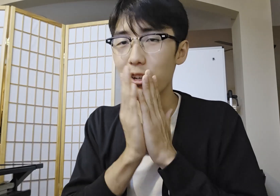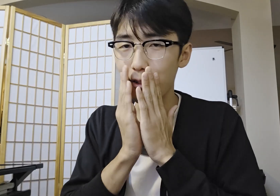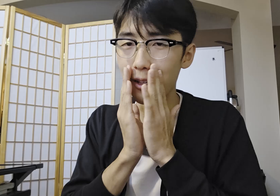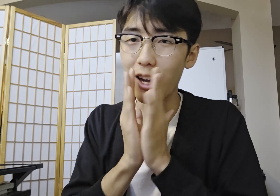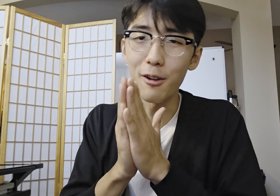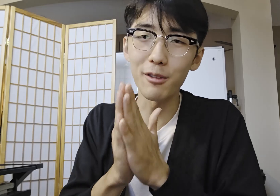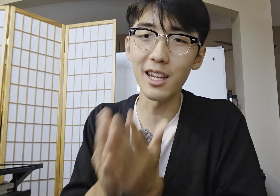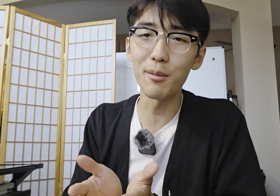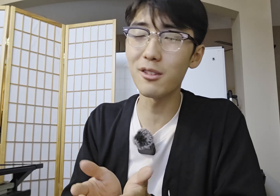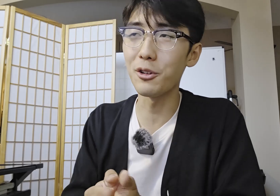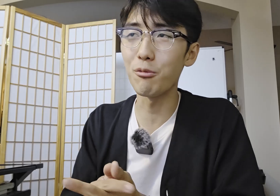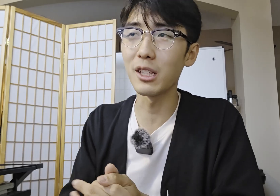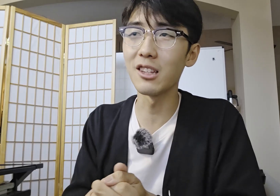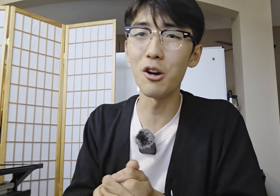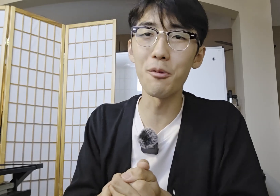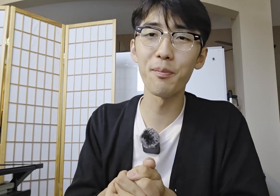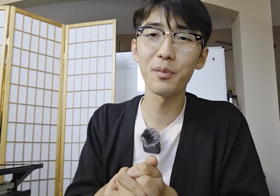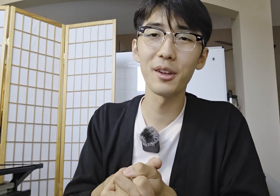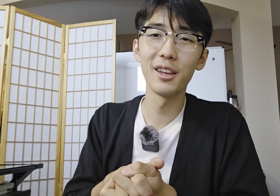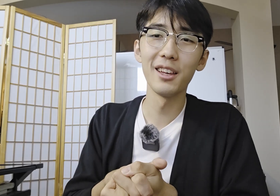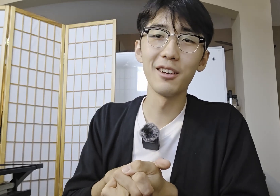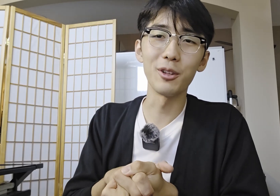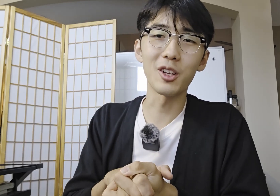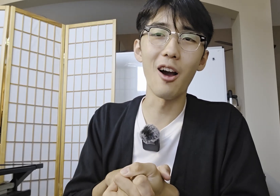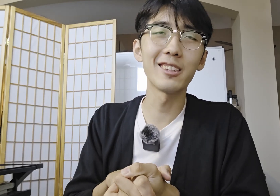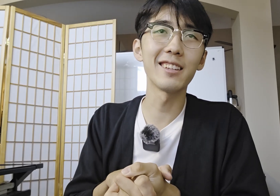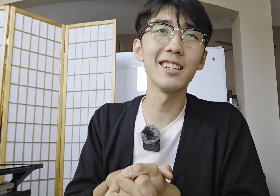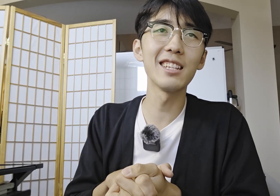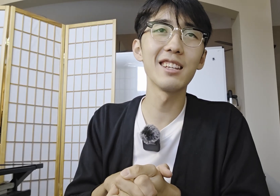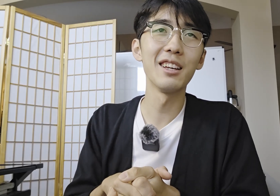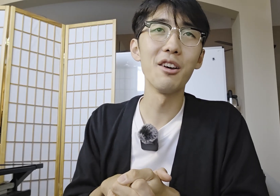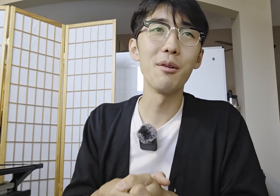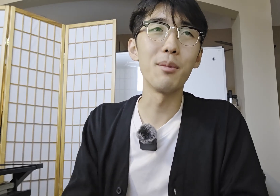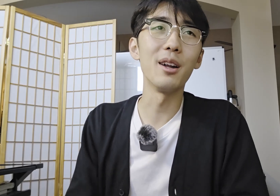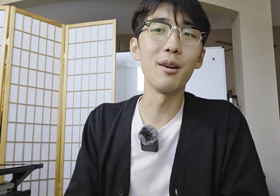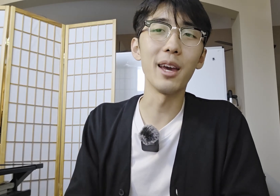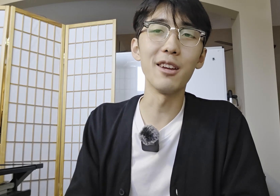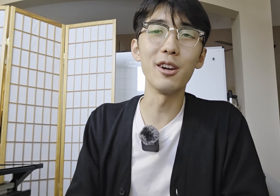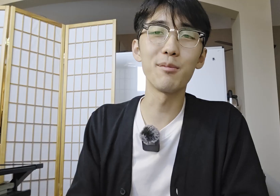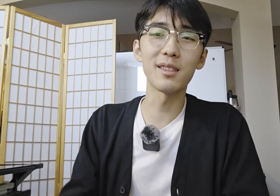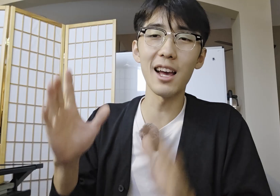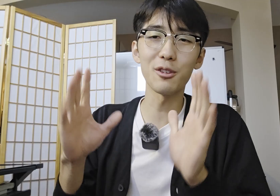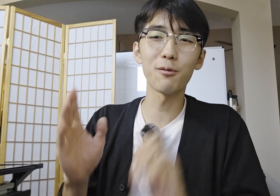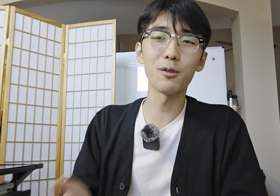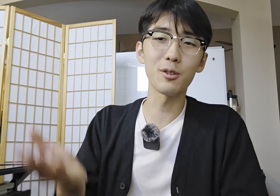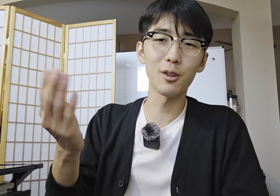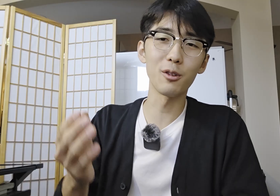the entirety of this anime, so I don't really know what the context is. But anyways, besides those